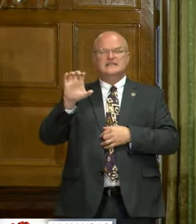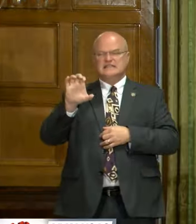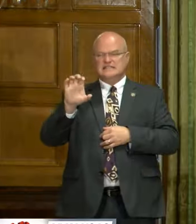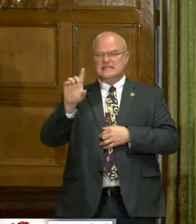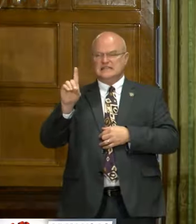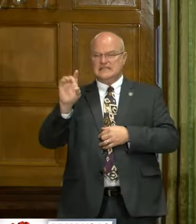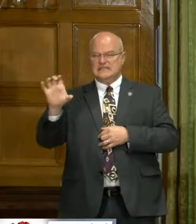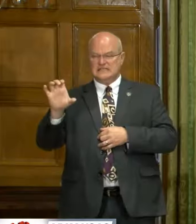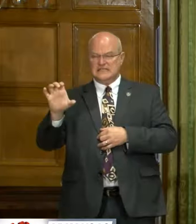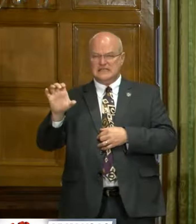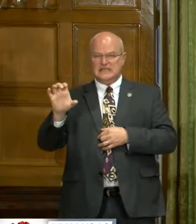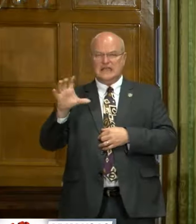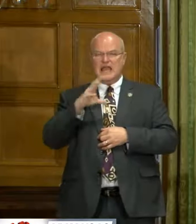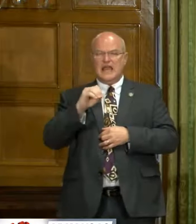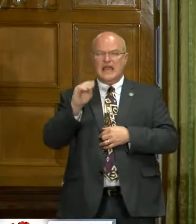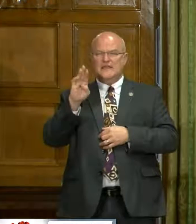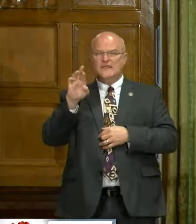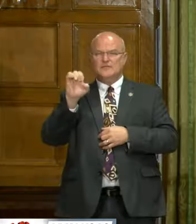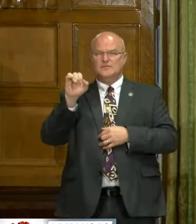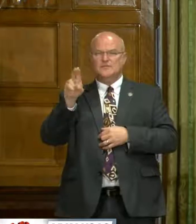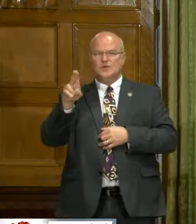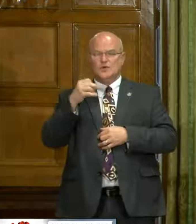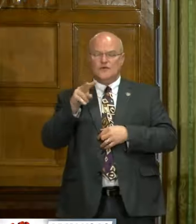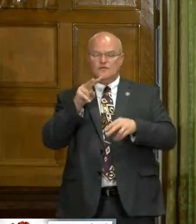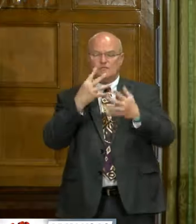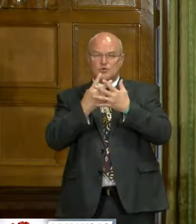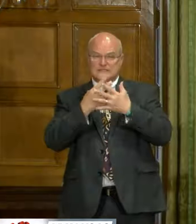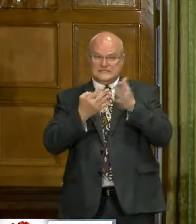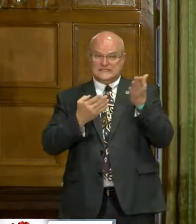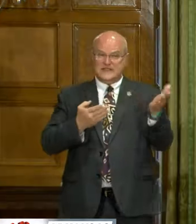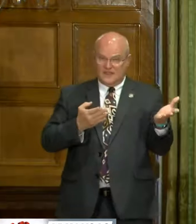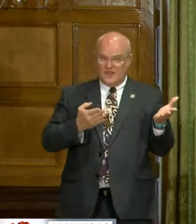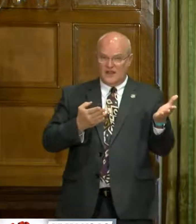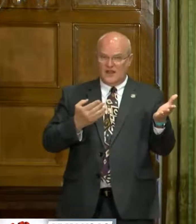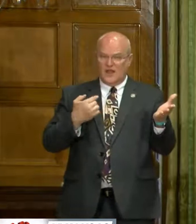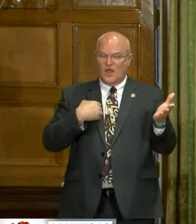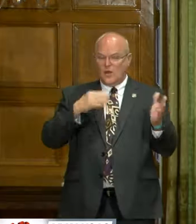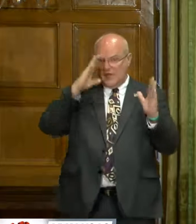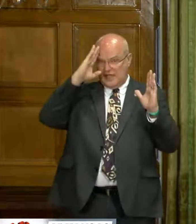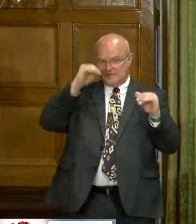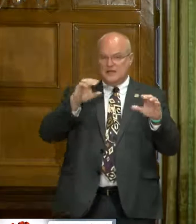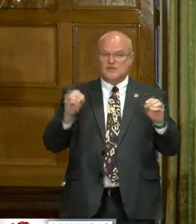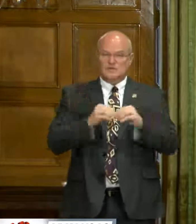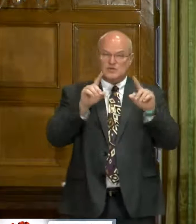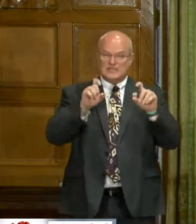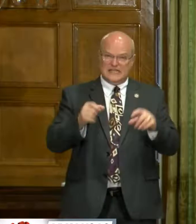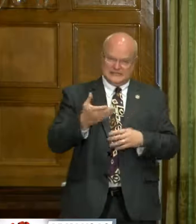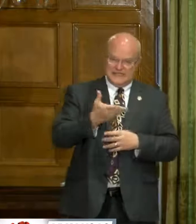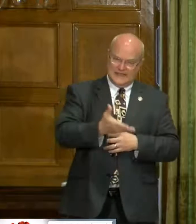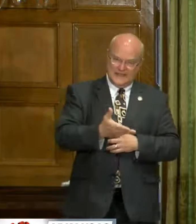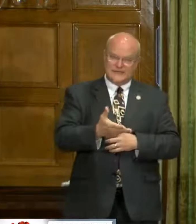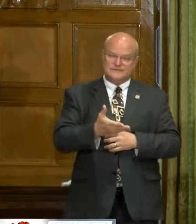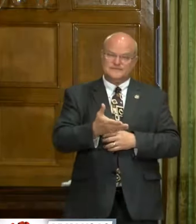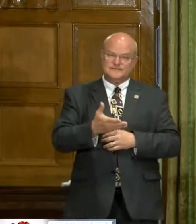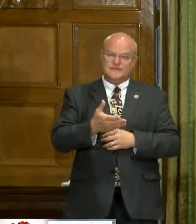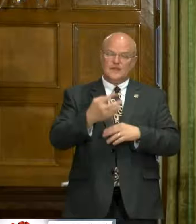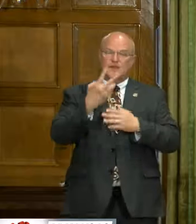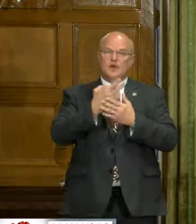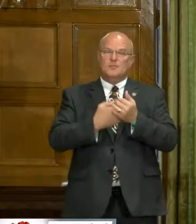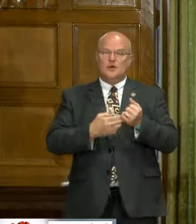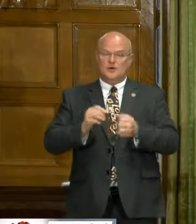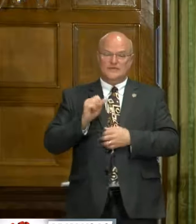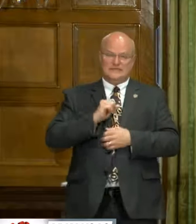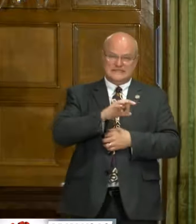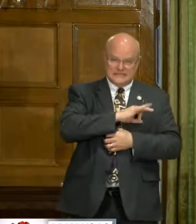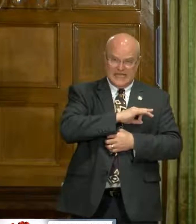team and the Bureau of Prisons is on site. We expect them to engage in more testing there, both